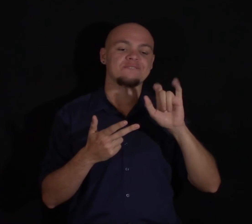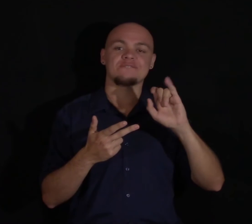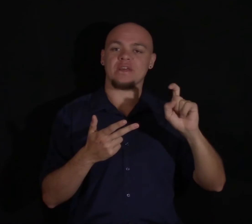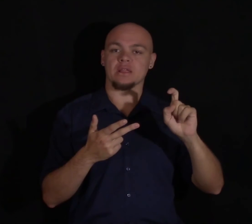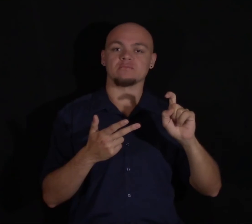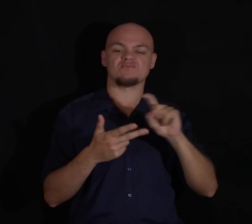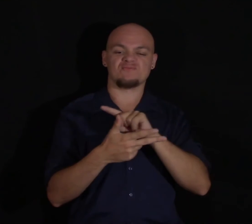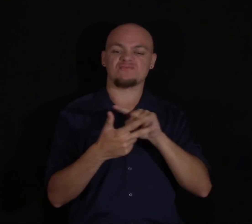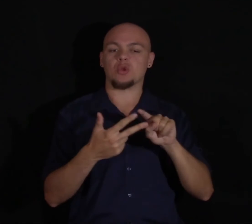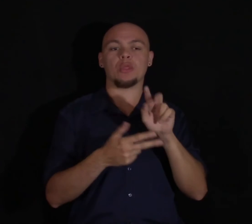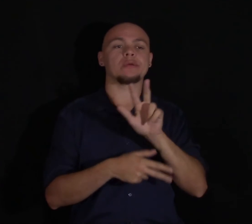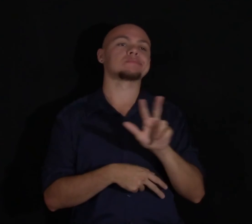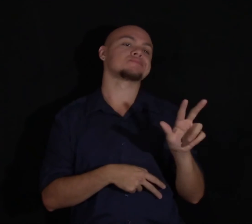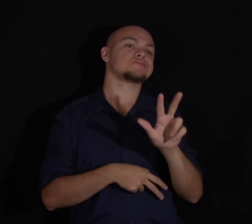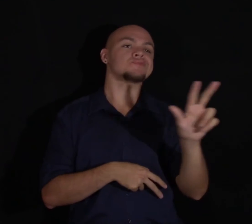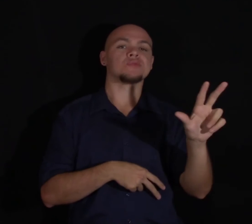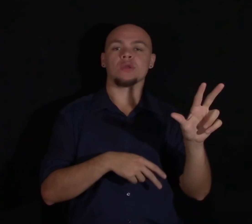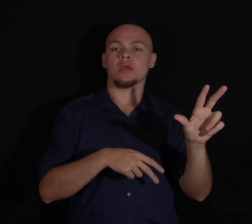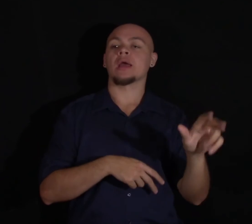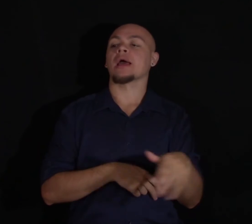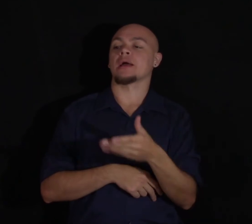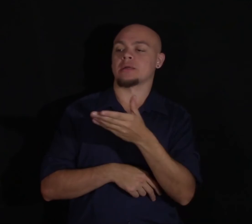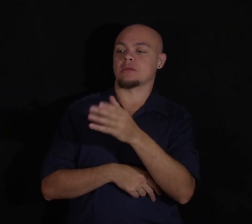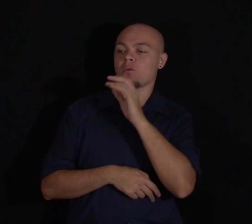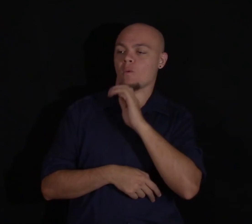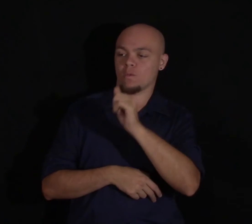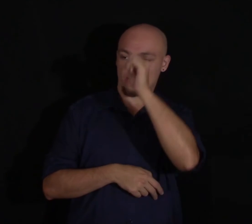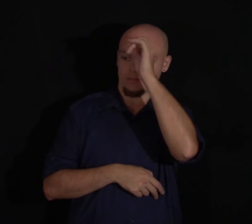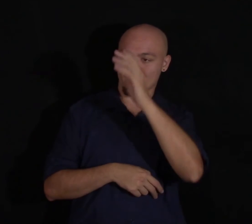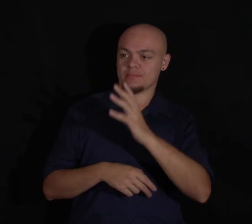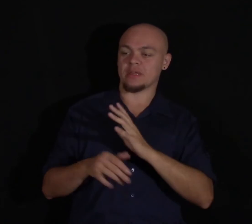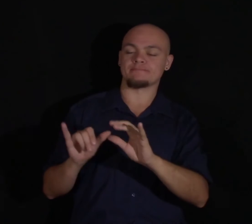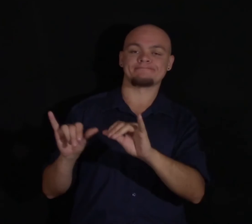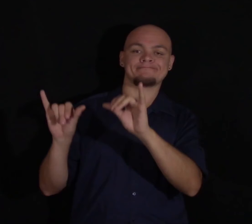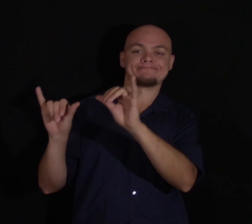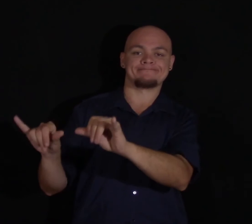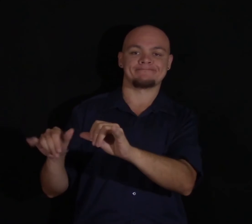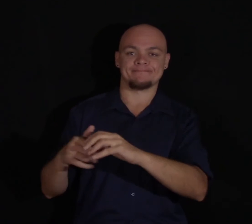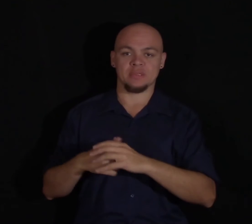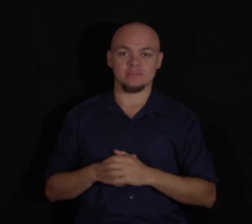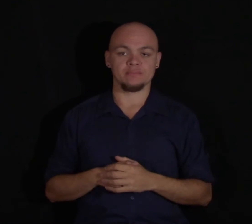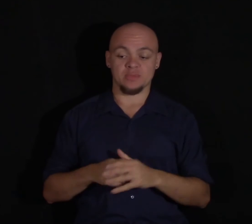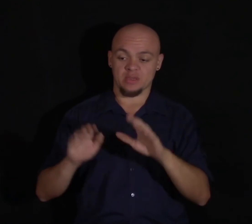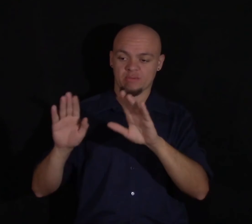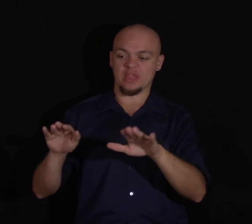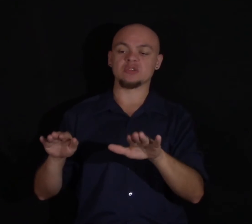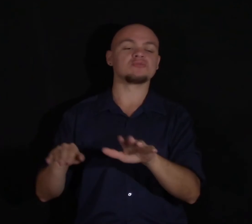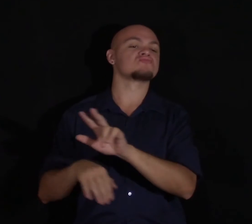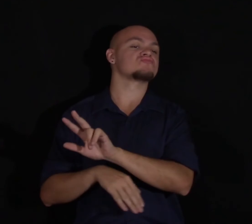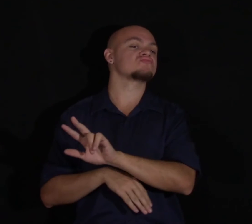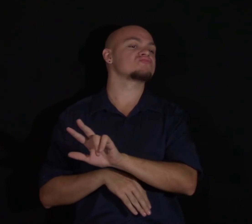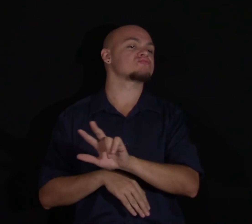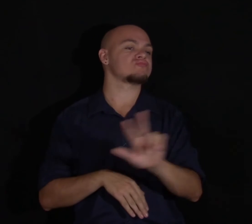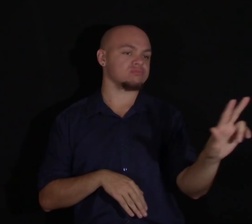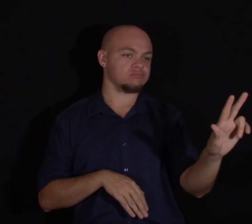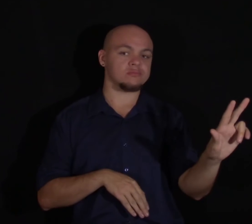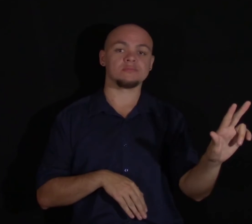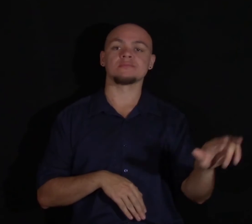at his own desire, was left alone in the cottage. When his children had departed, he took up his guitar,